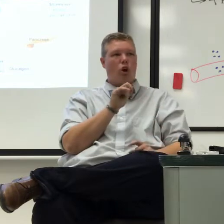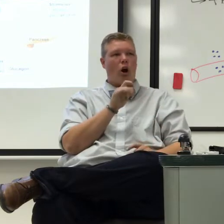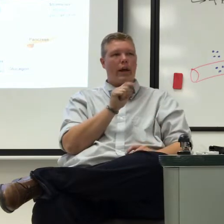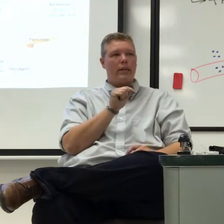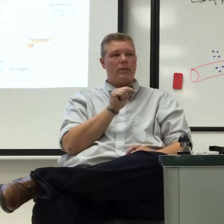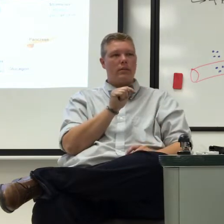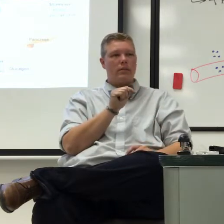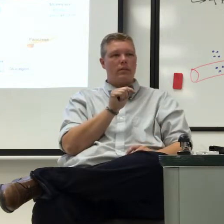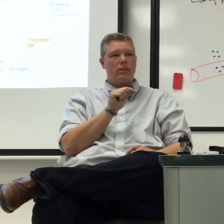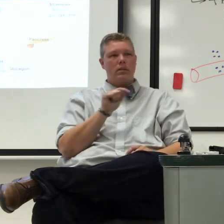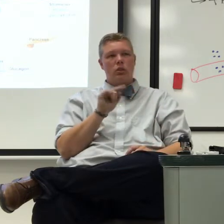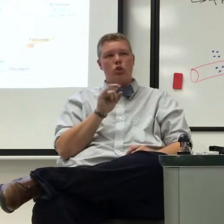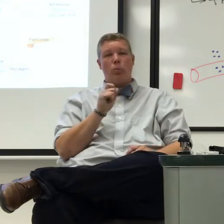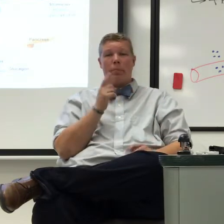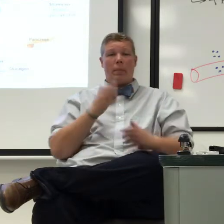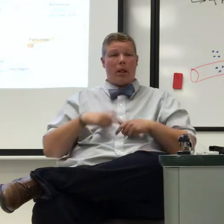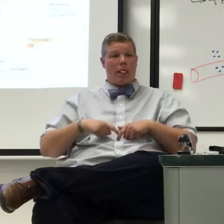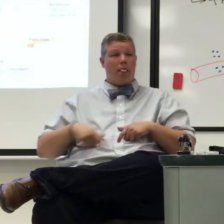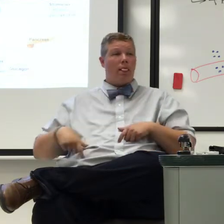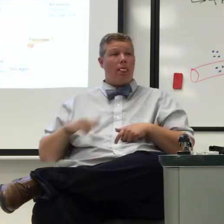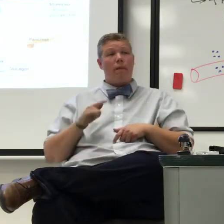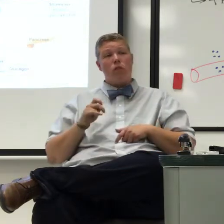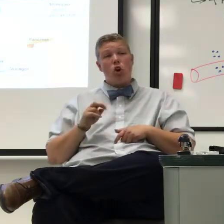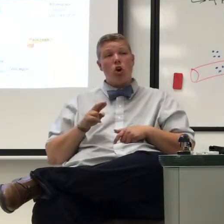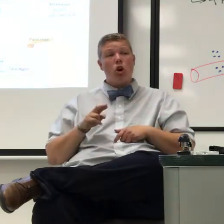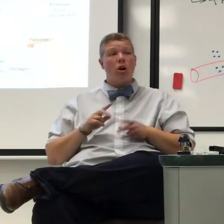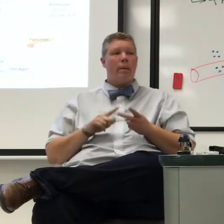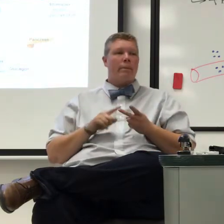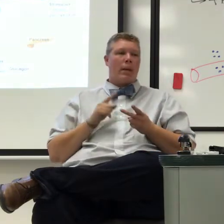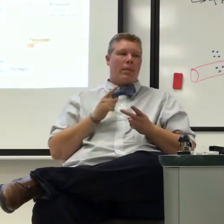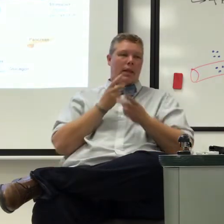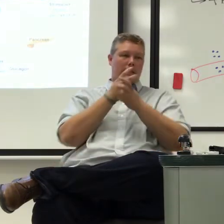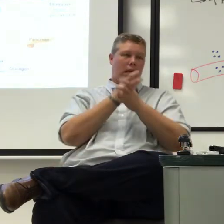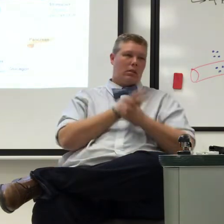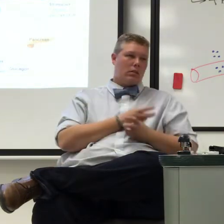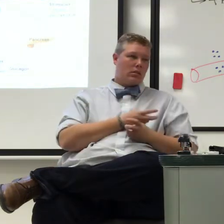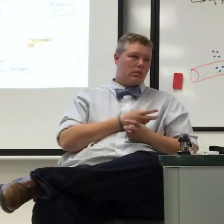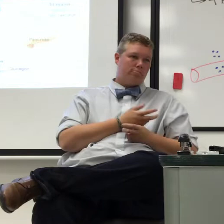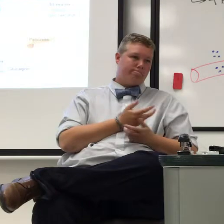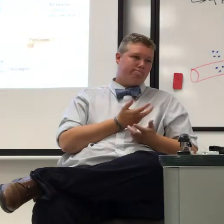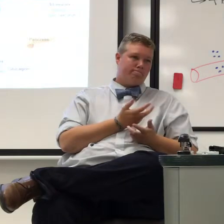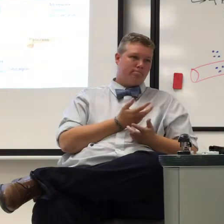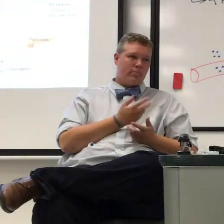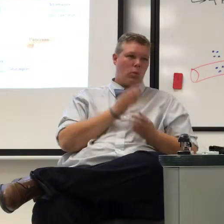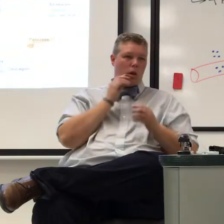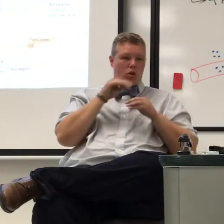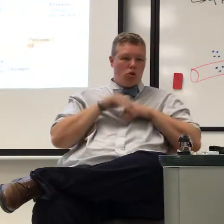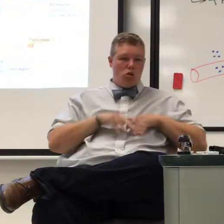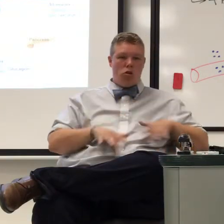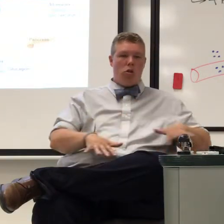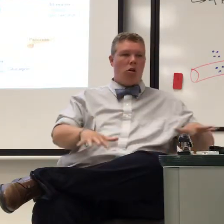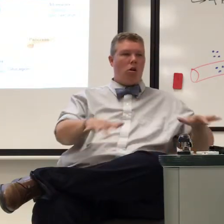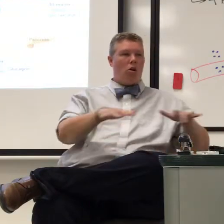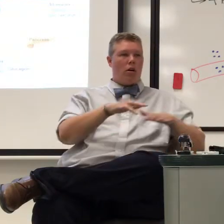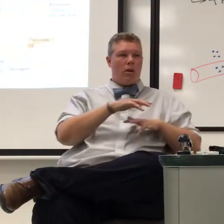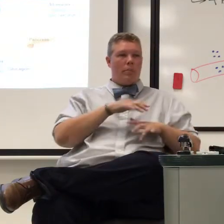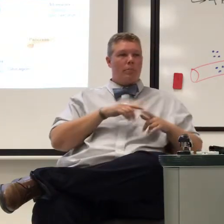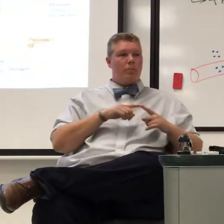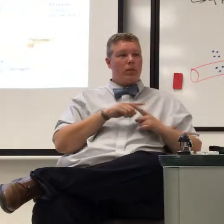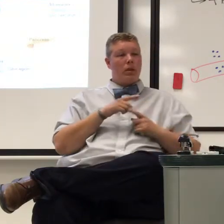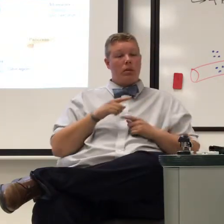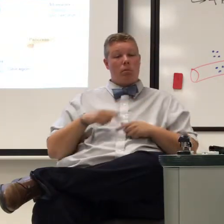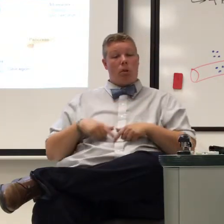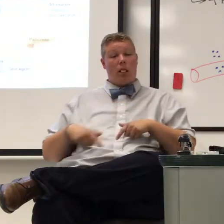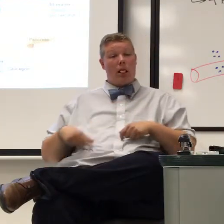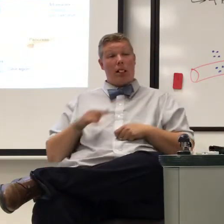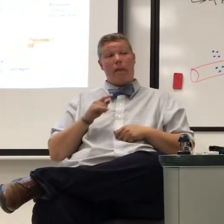it goes to the liver, maybe it goes to the skeletal muscle. Both of those organs can utilize the